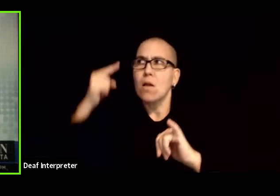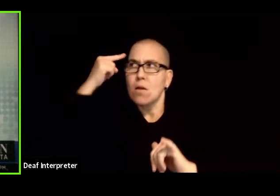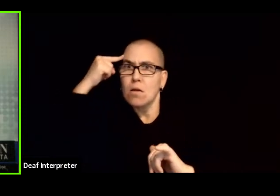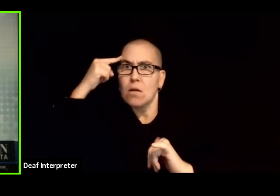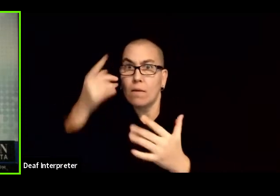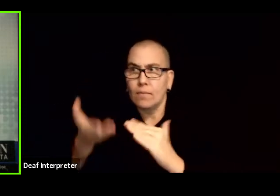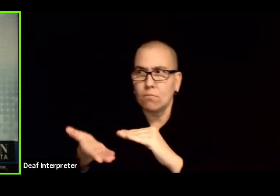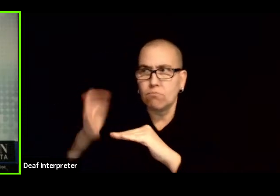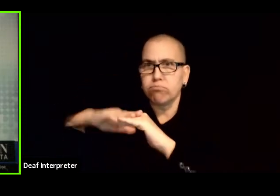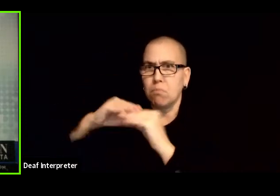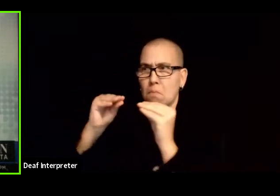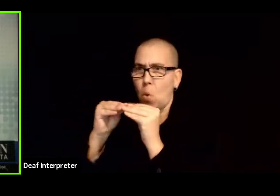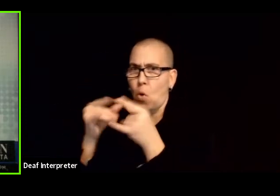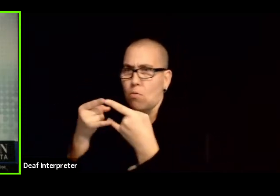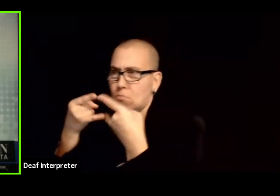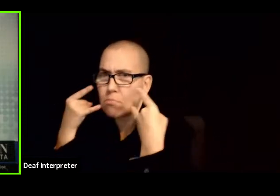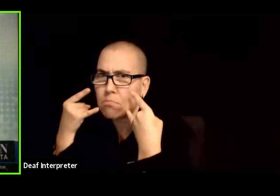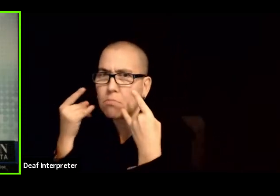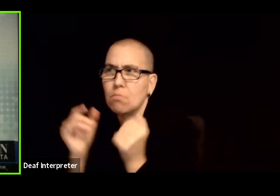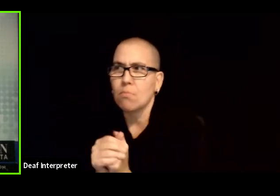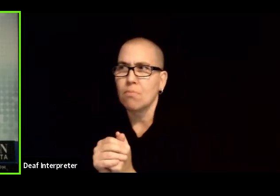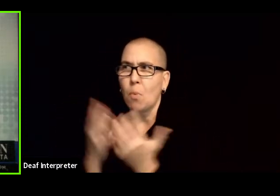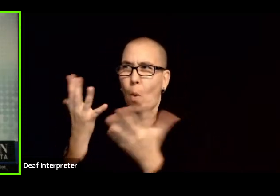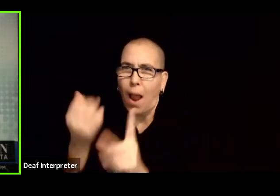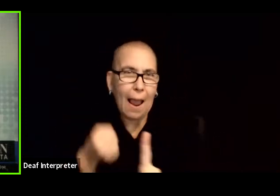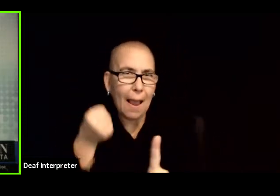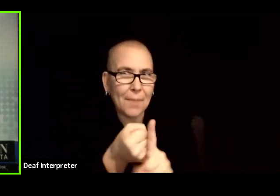earlier. And I think we've talked